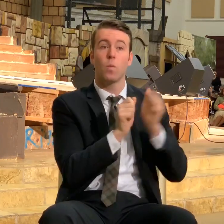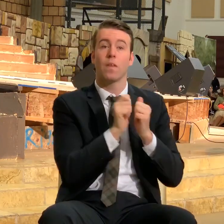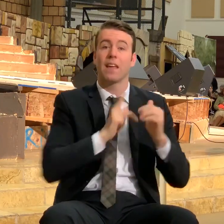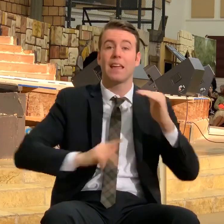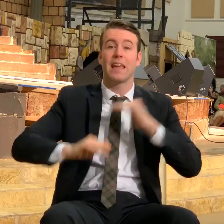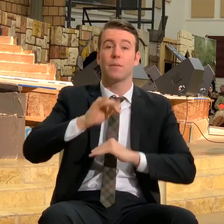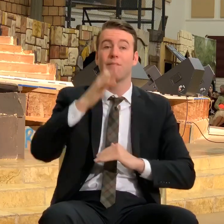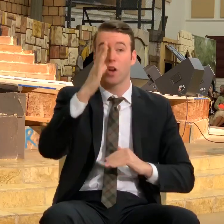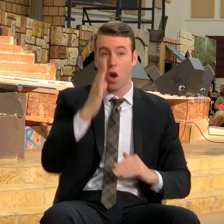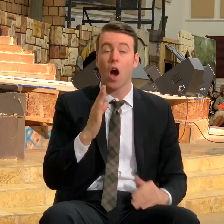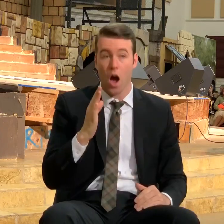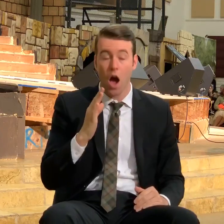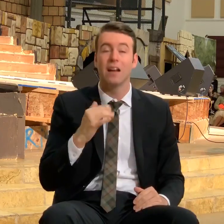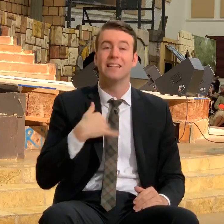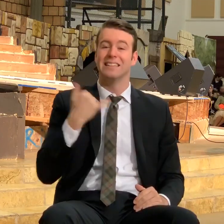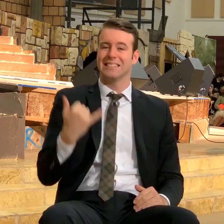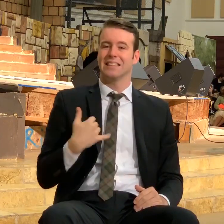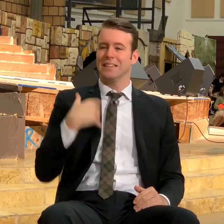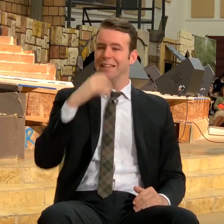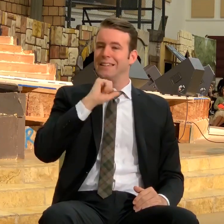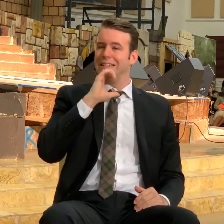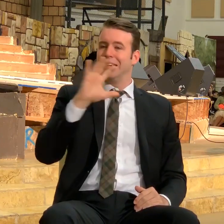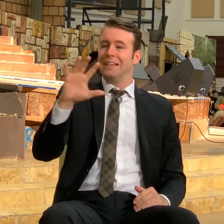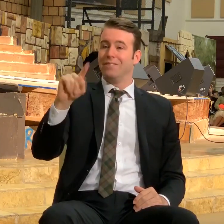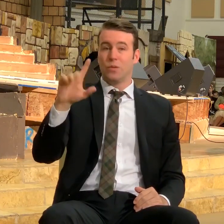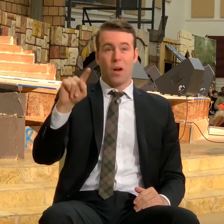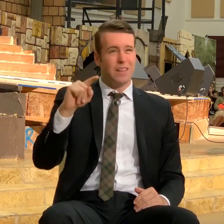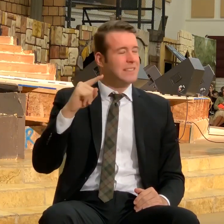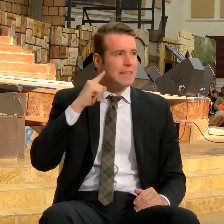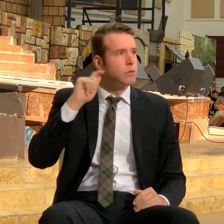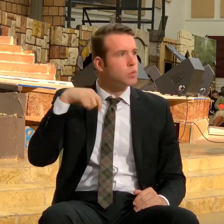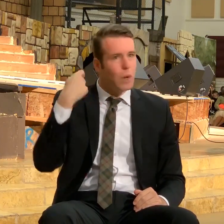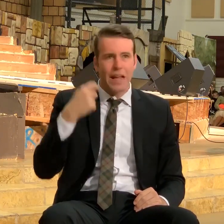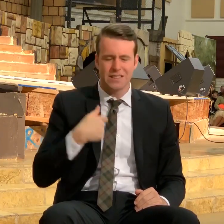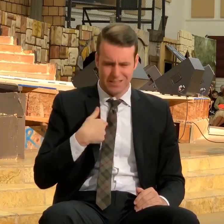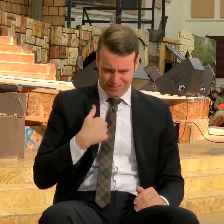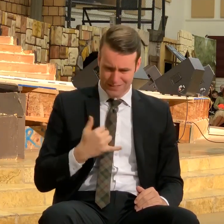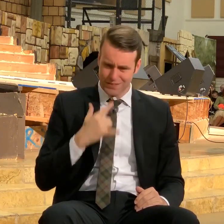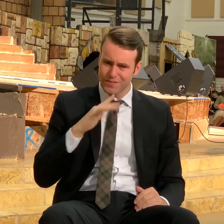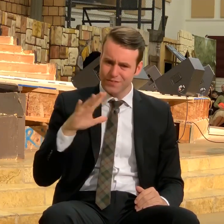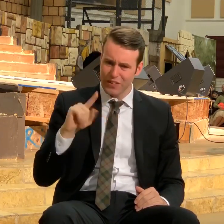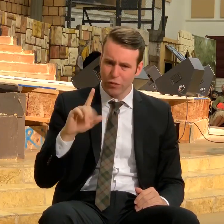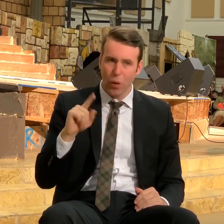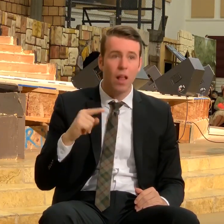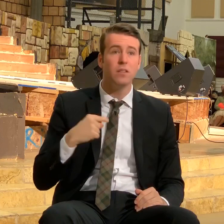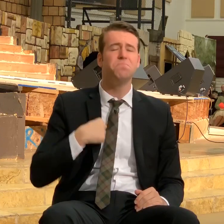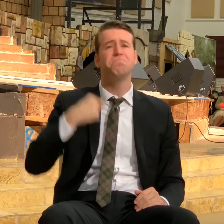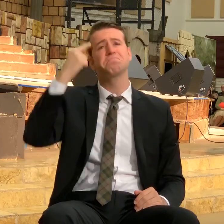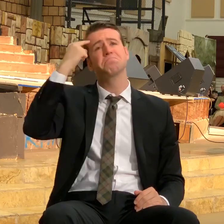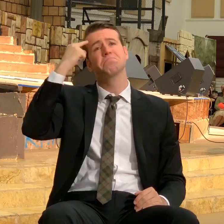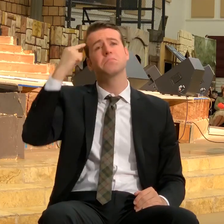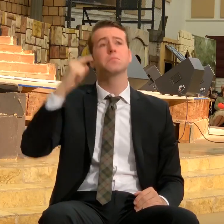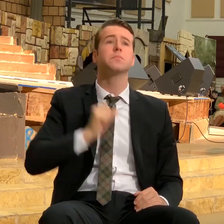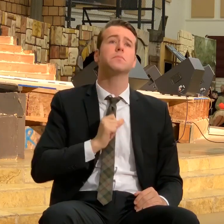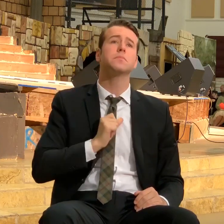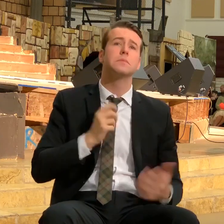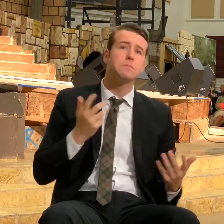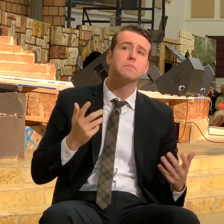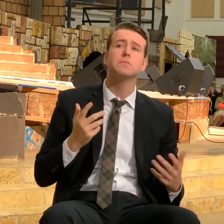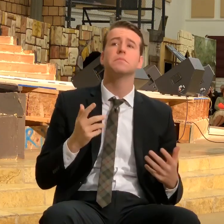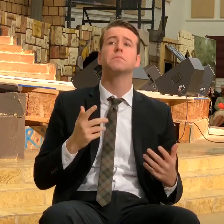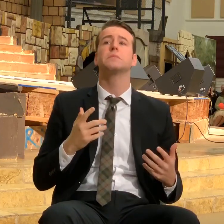God. I'm now 51 years old. That sounds crazy to me. And I like to think of myself as a